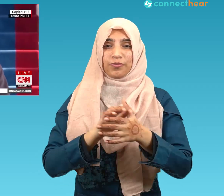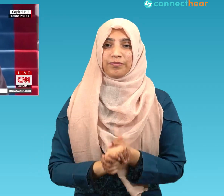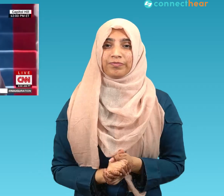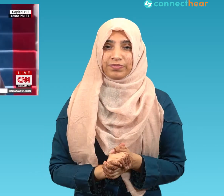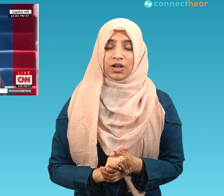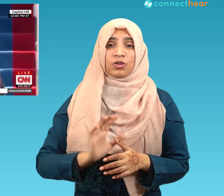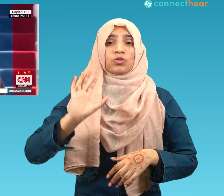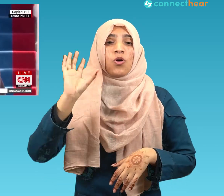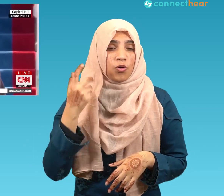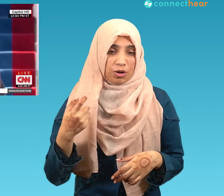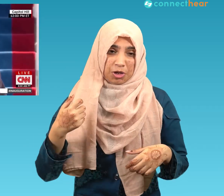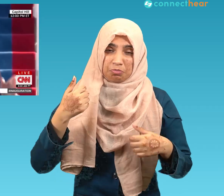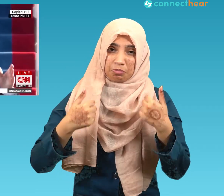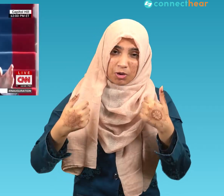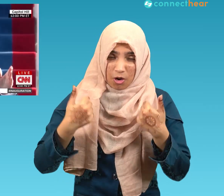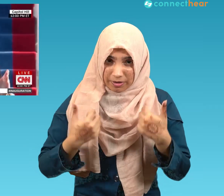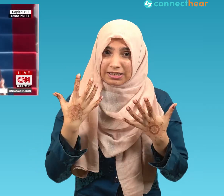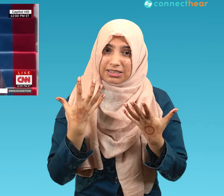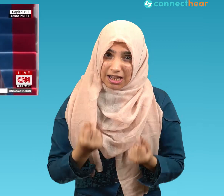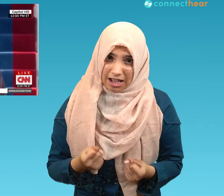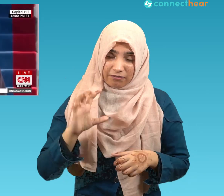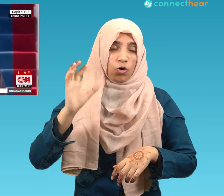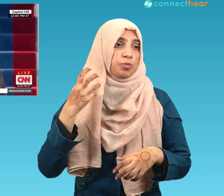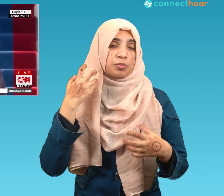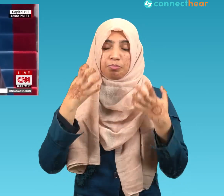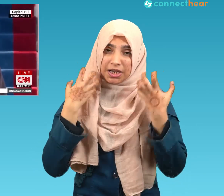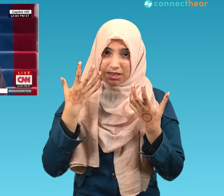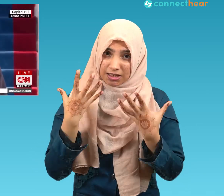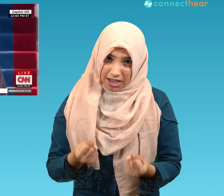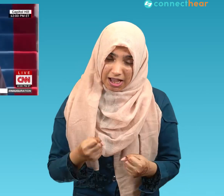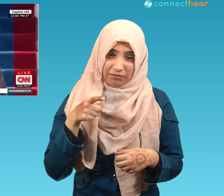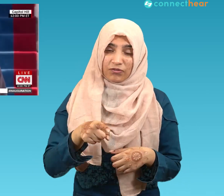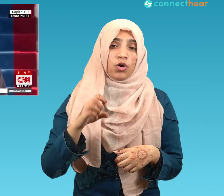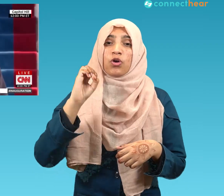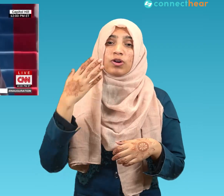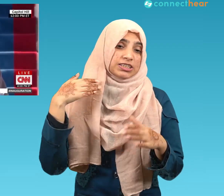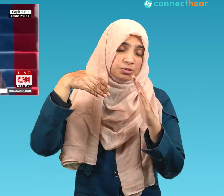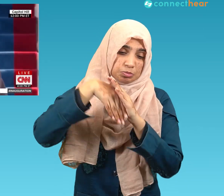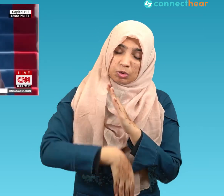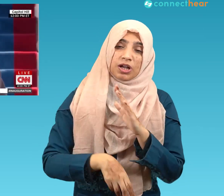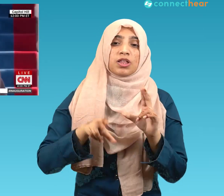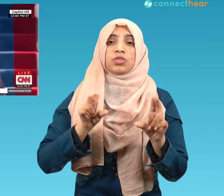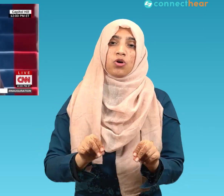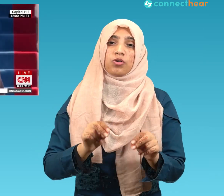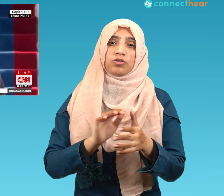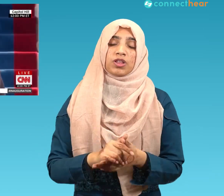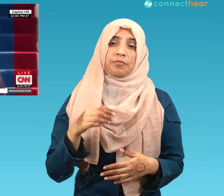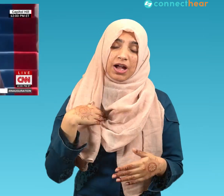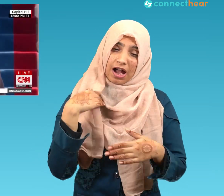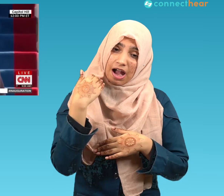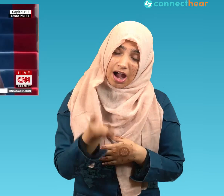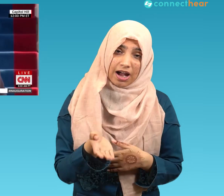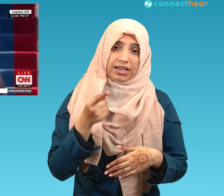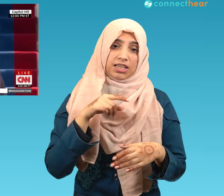Every disagreement doesn't have to be a cause for total war. And we must reject the culture